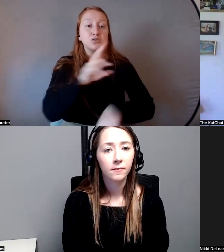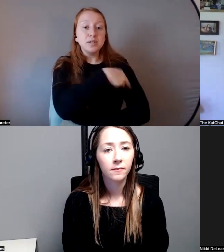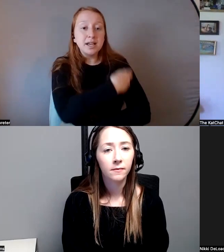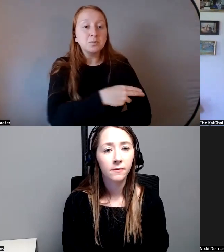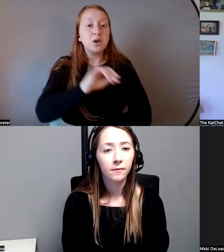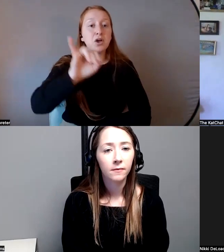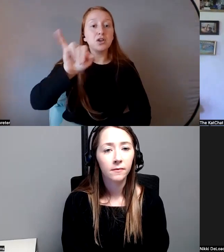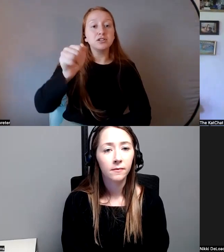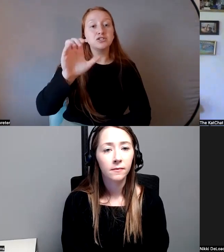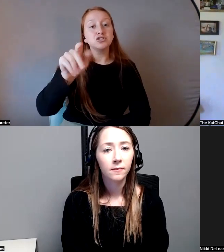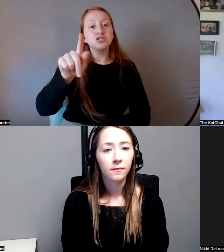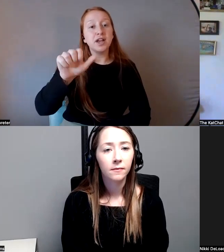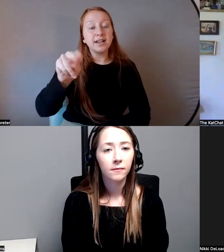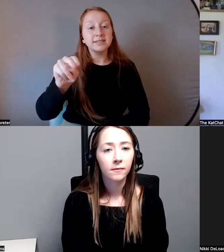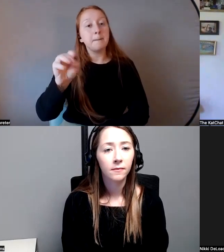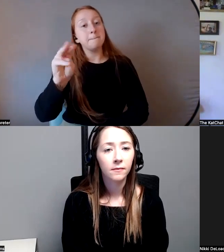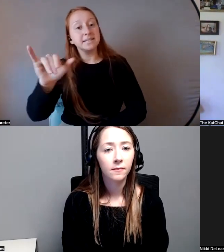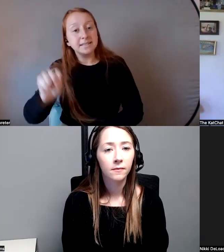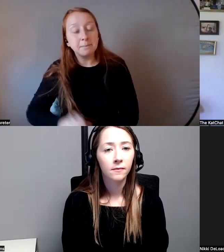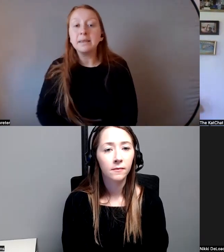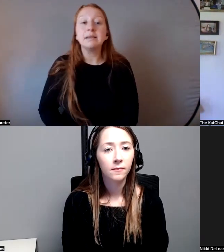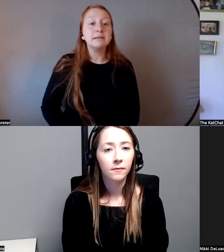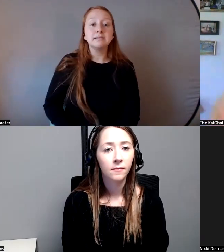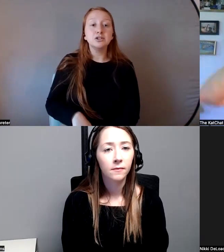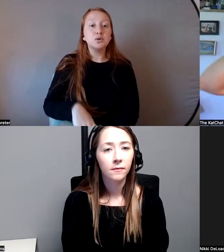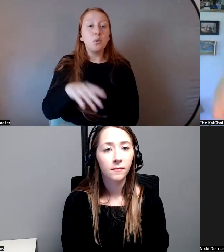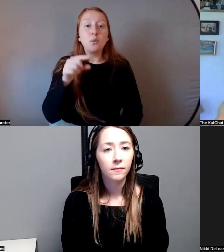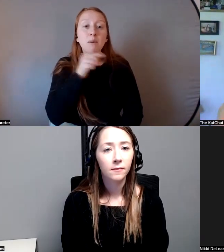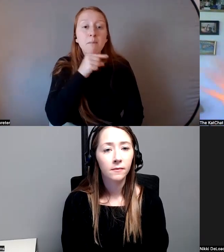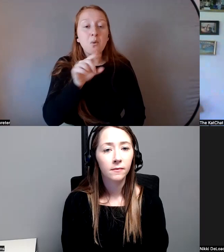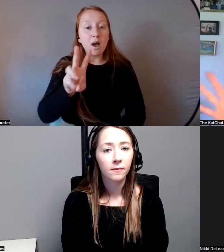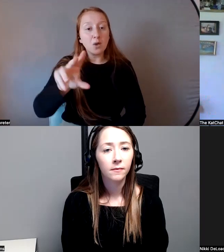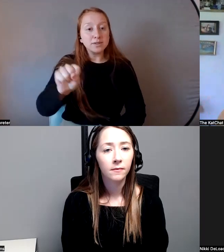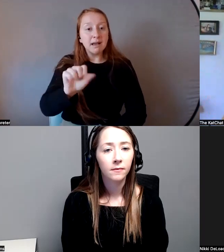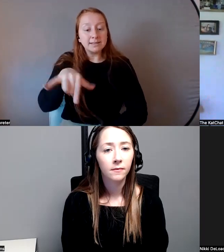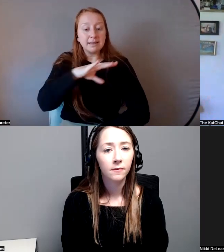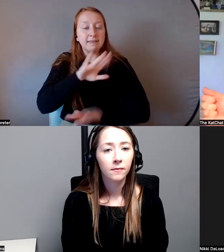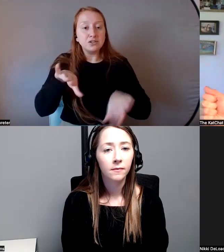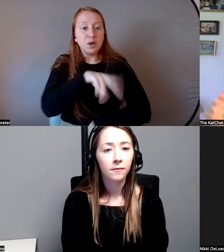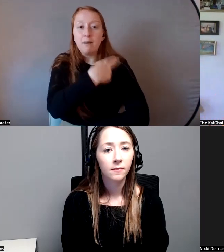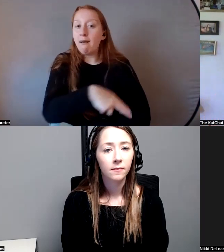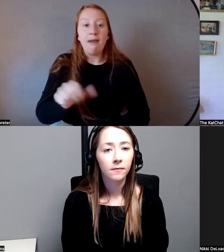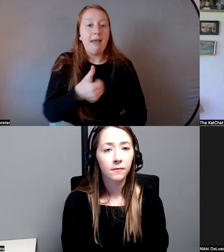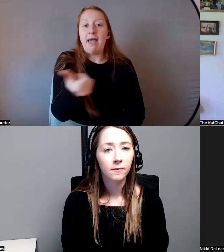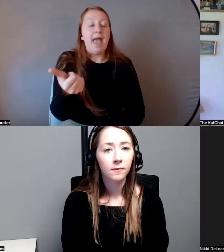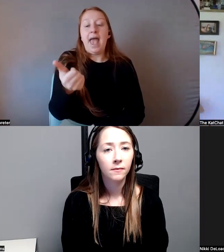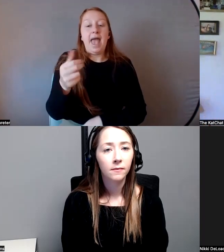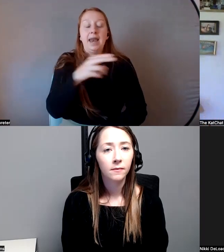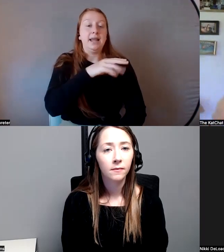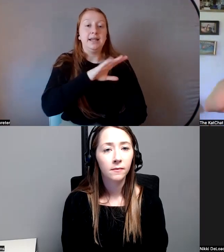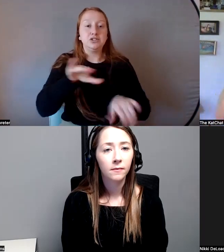Jackson, Mississippi, Children's Hospital of Milwaukee, Wisconsin, whatever hospital I would donate. I would